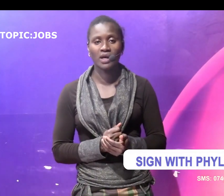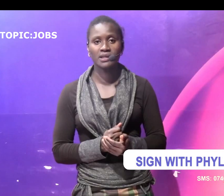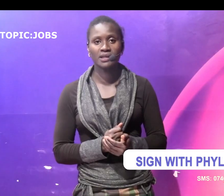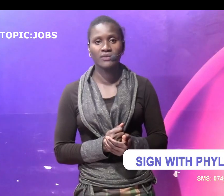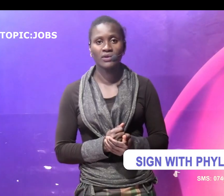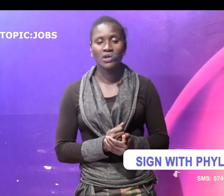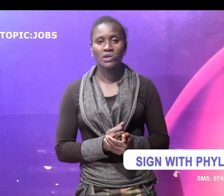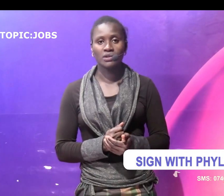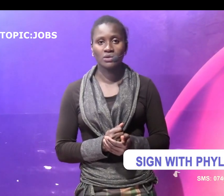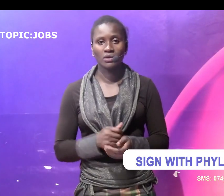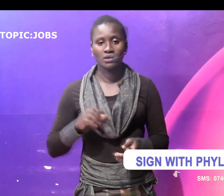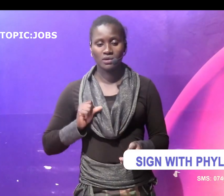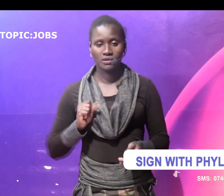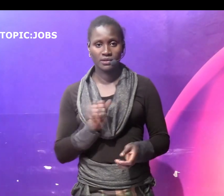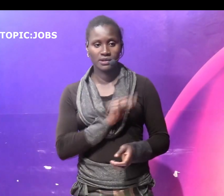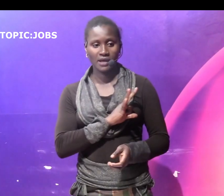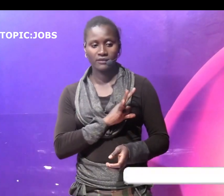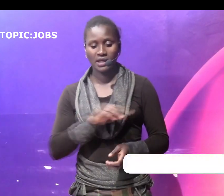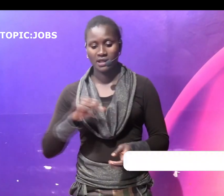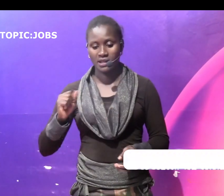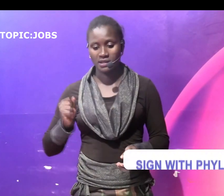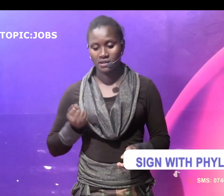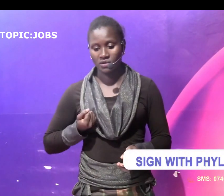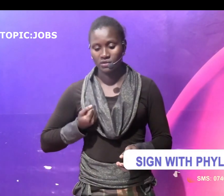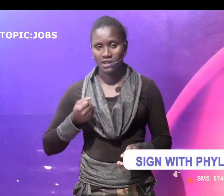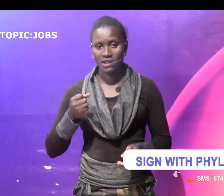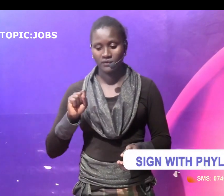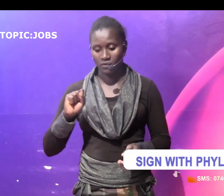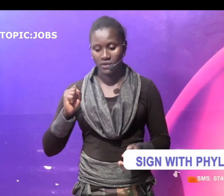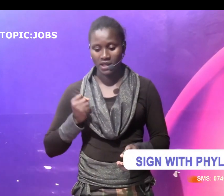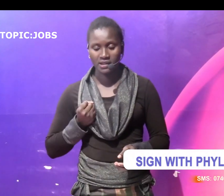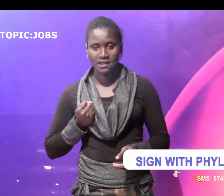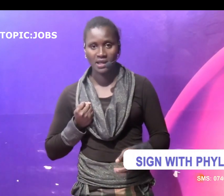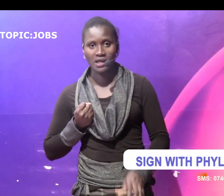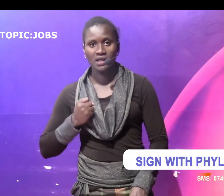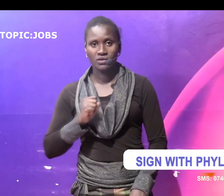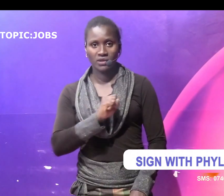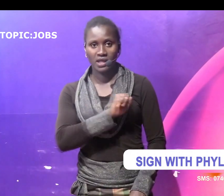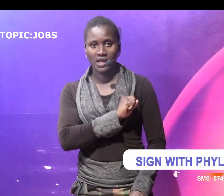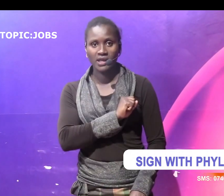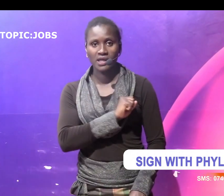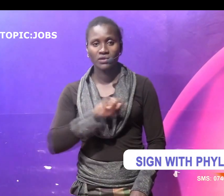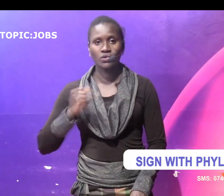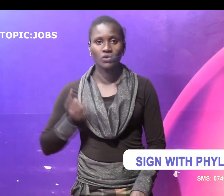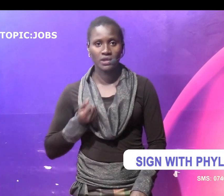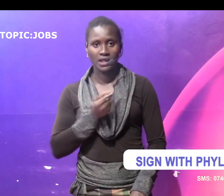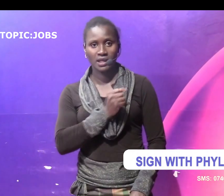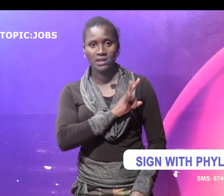staff? So staff like this. You start from the other side to the other end. So like this.